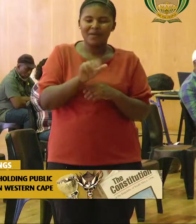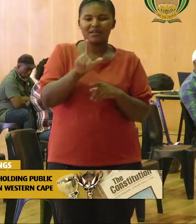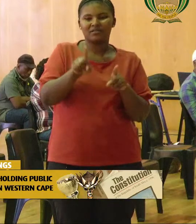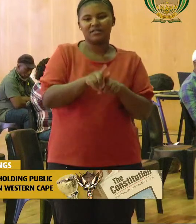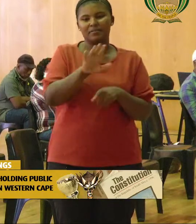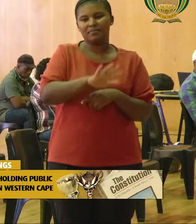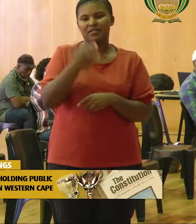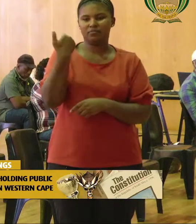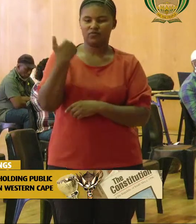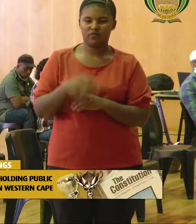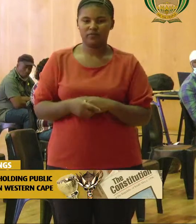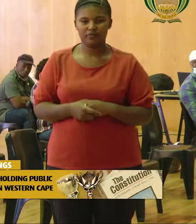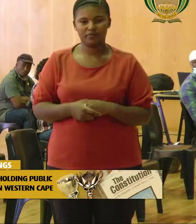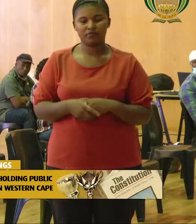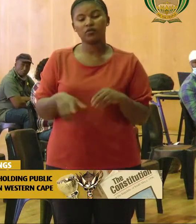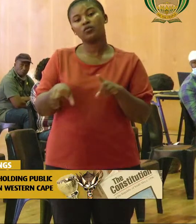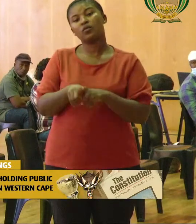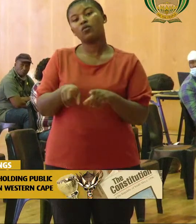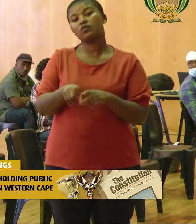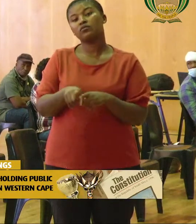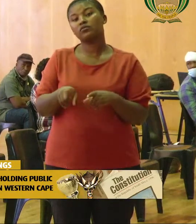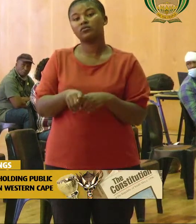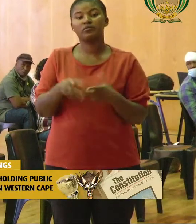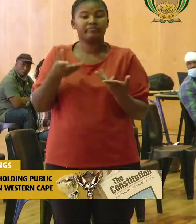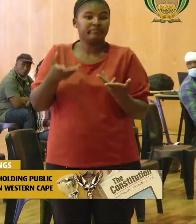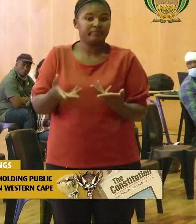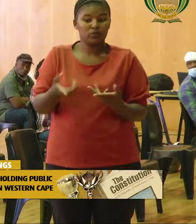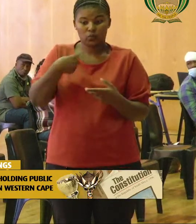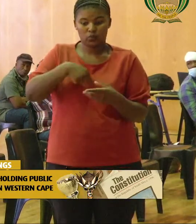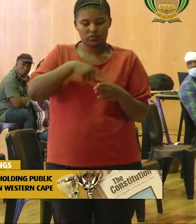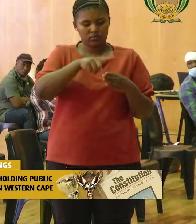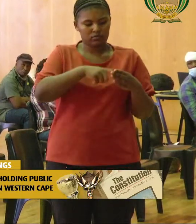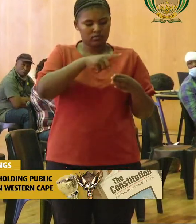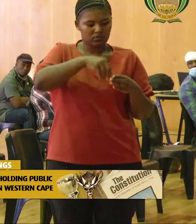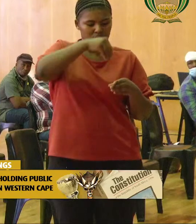yazo. And futhi when electwa